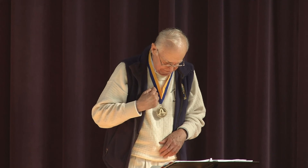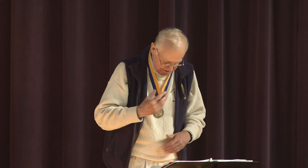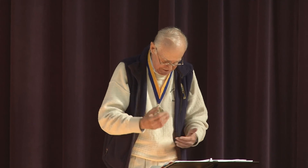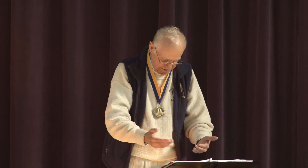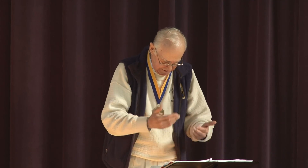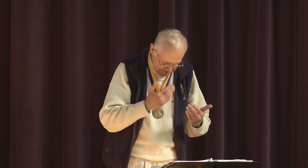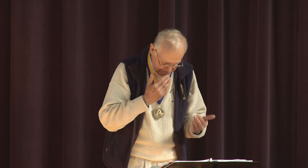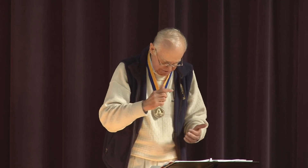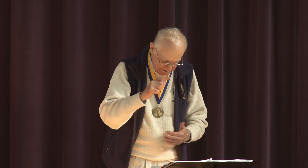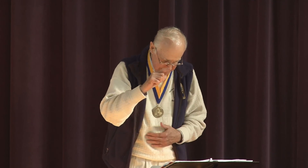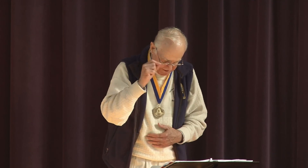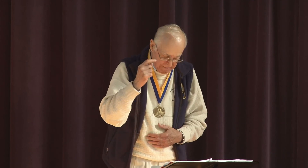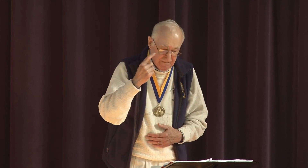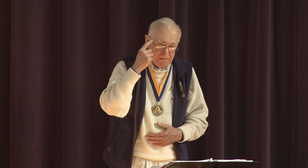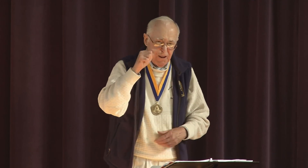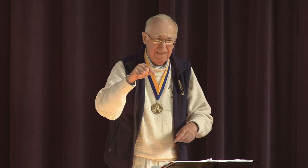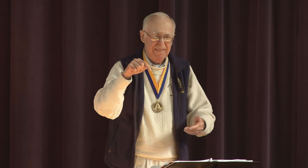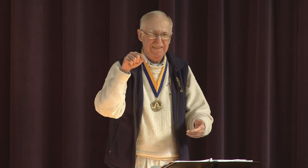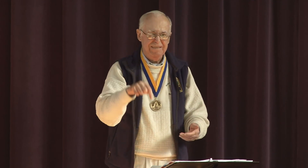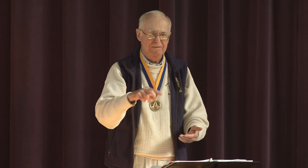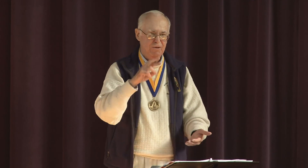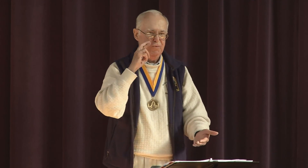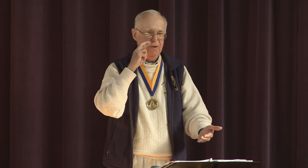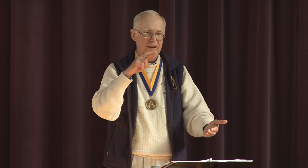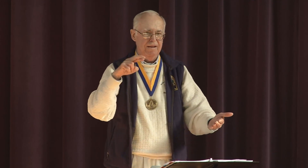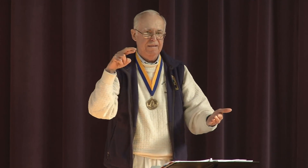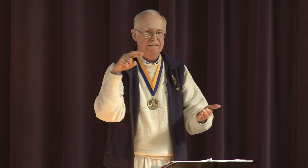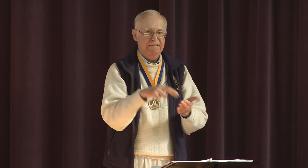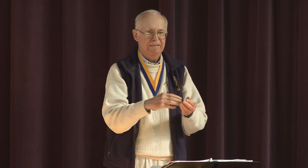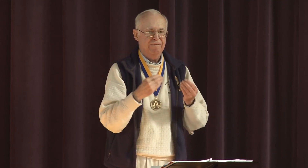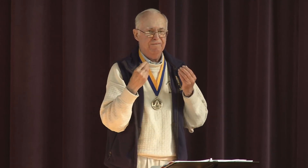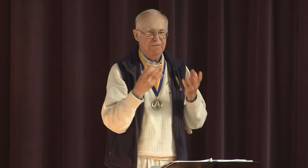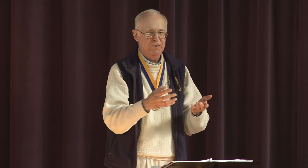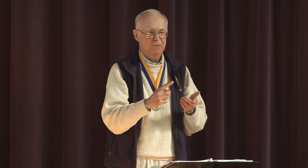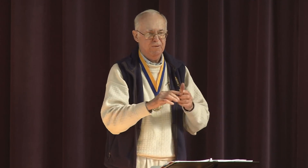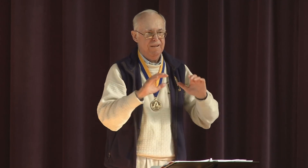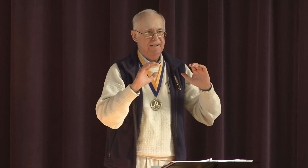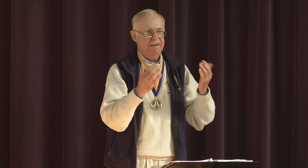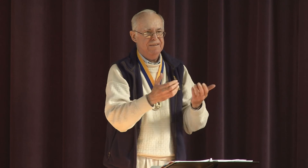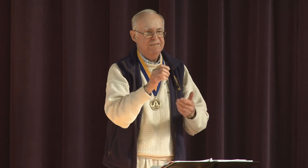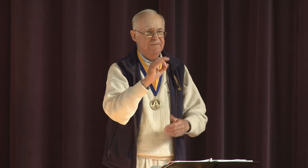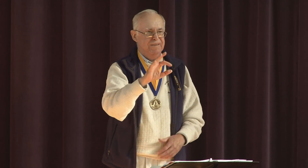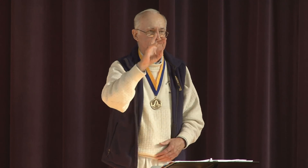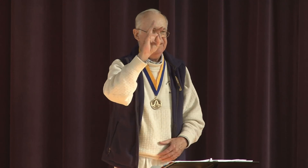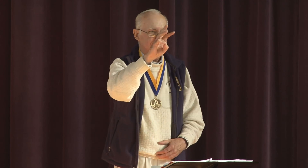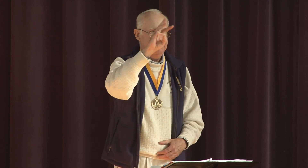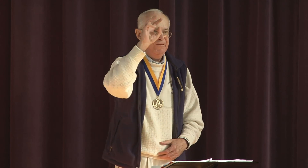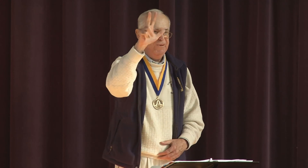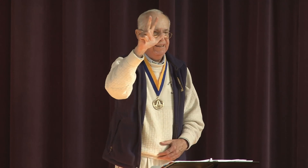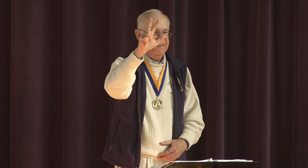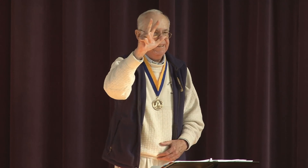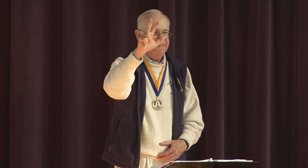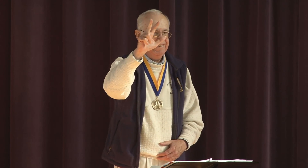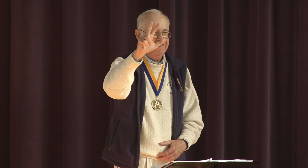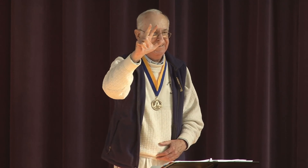As we have just received them, we wish to thank Gallaudet University for this recognition, the recognition that's